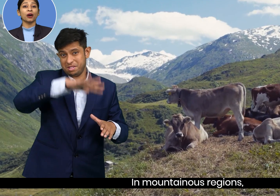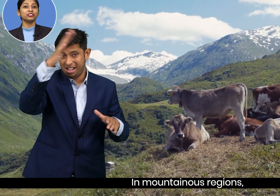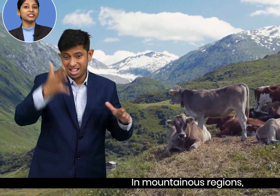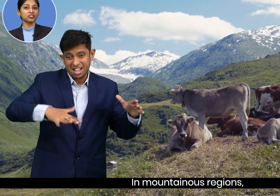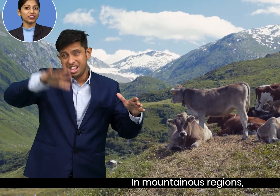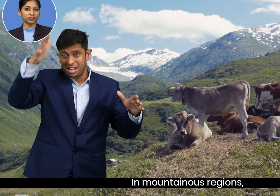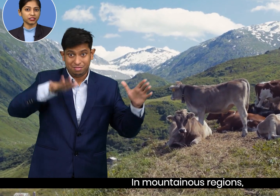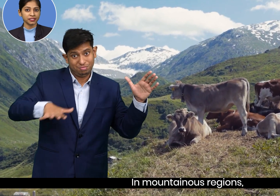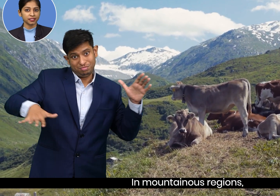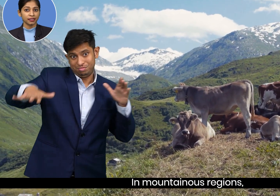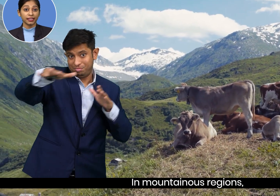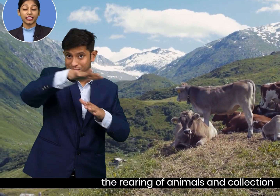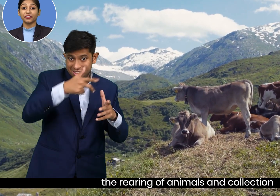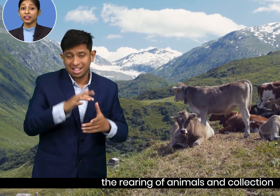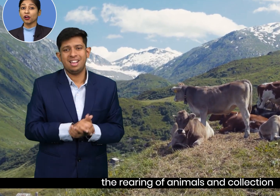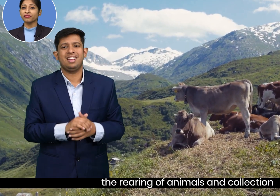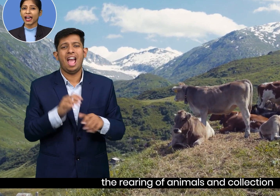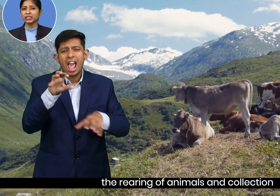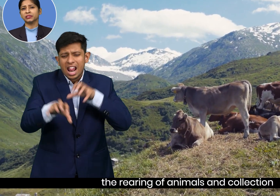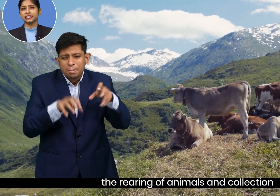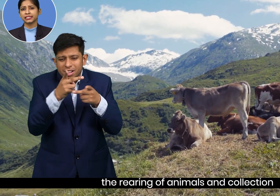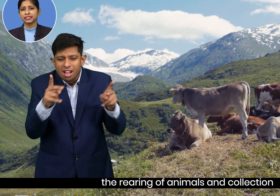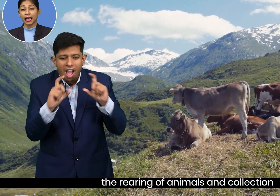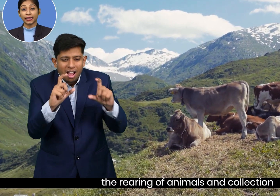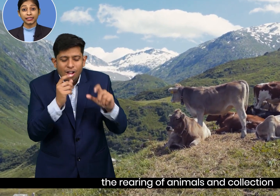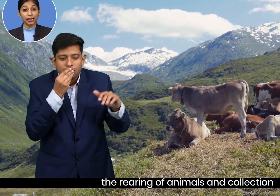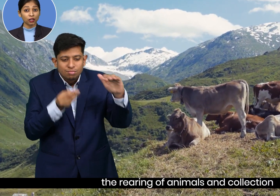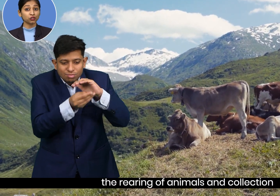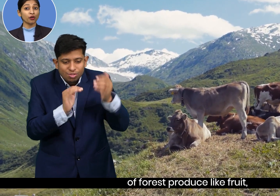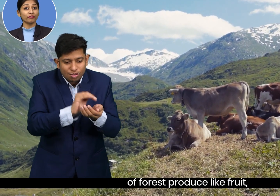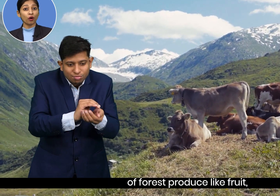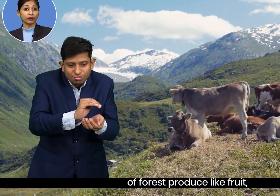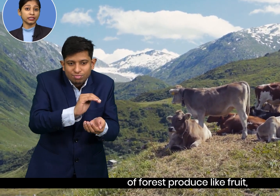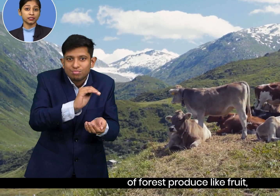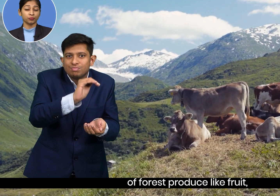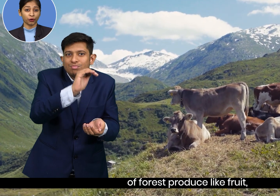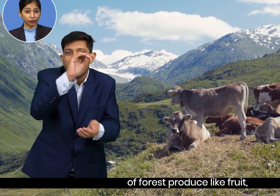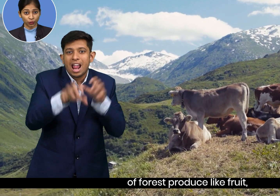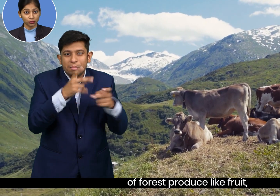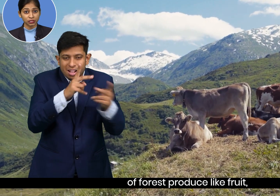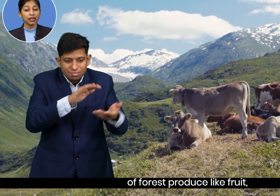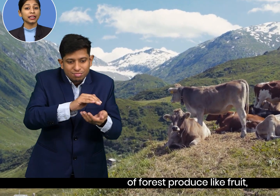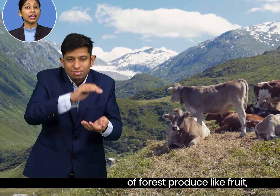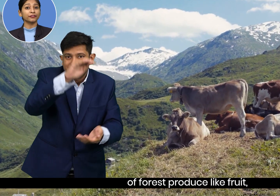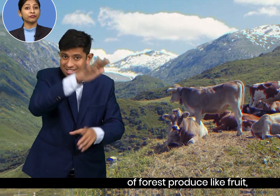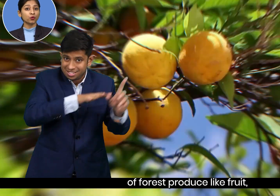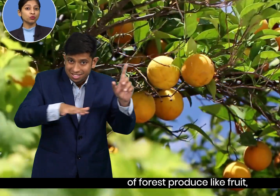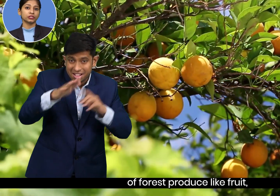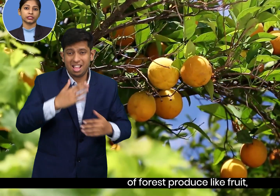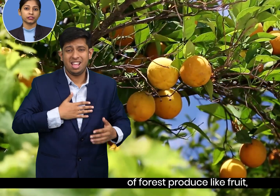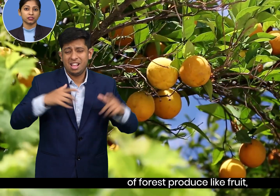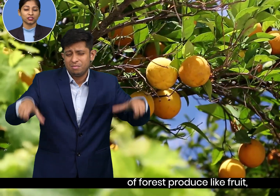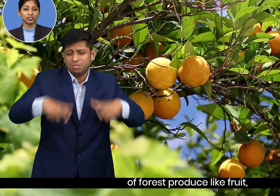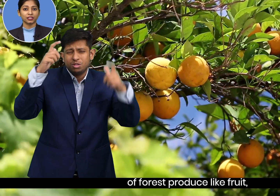In mountainous regions, the rearing of animals and collection of forest produce like